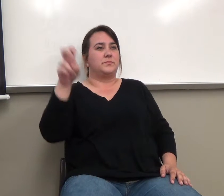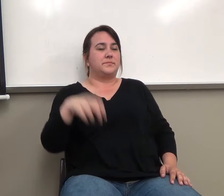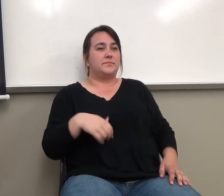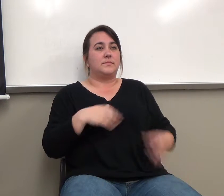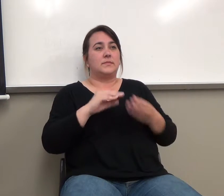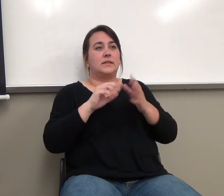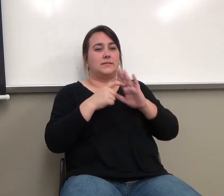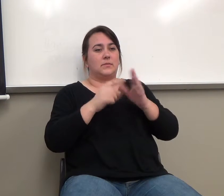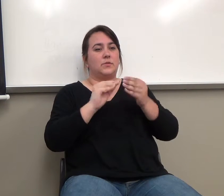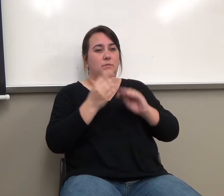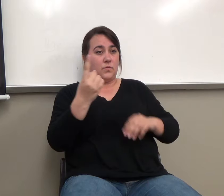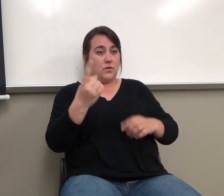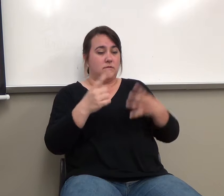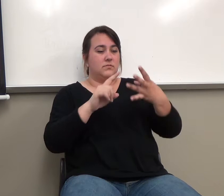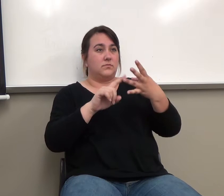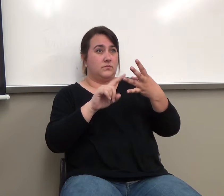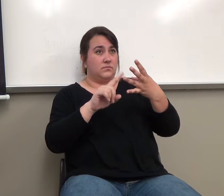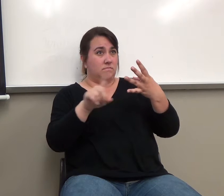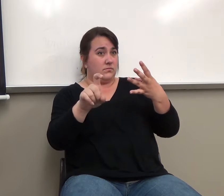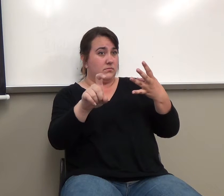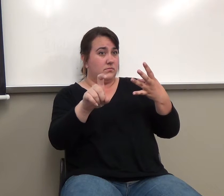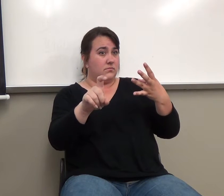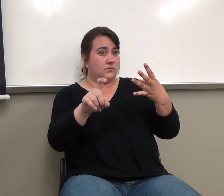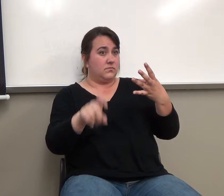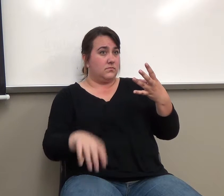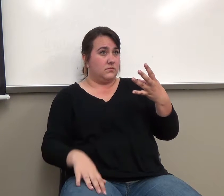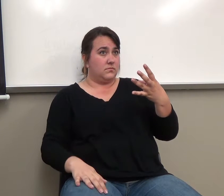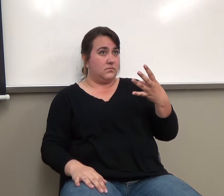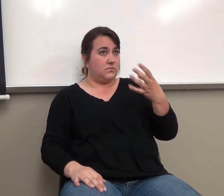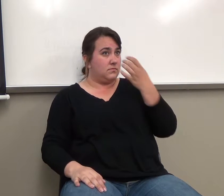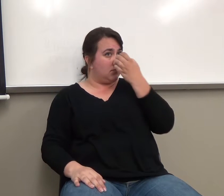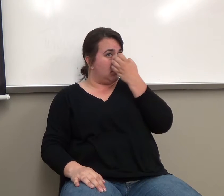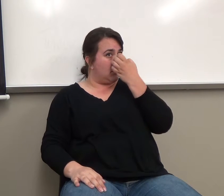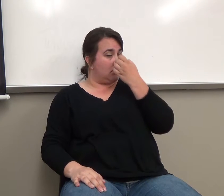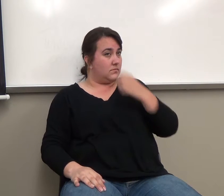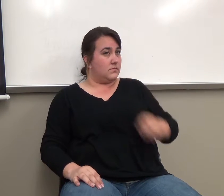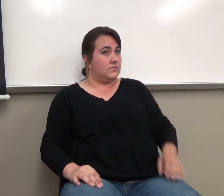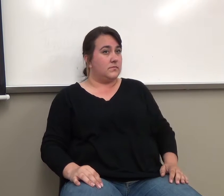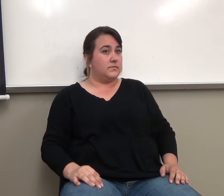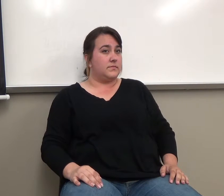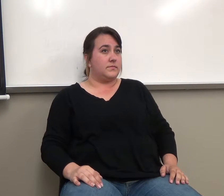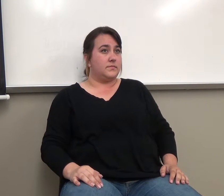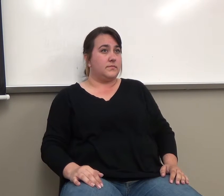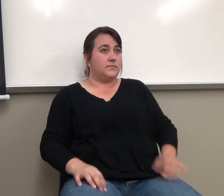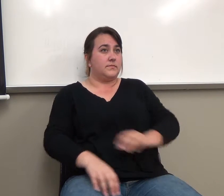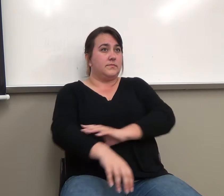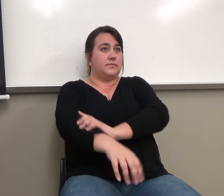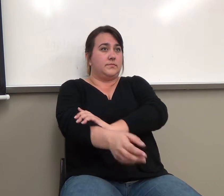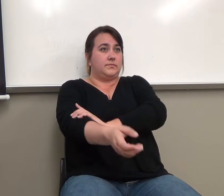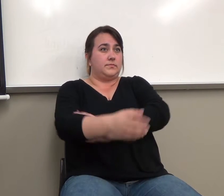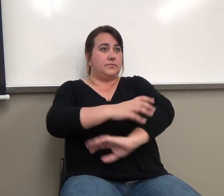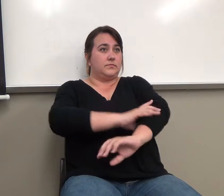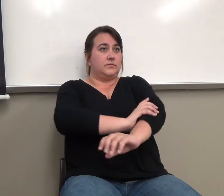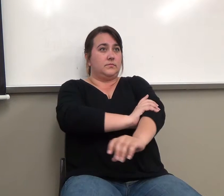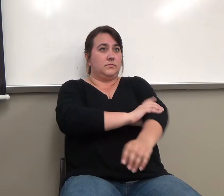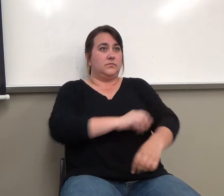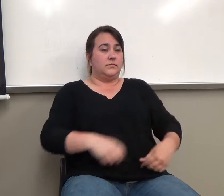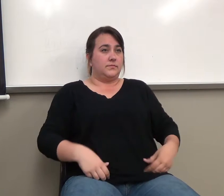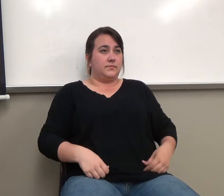Okay? So in other words, if you were going to write this paper, if you were going to use this as your thesis statement, what would your thesis statement say?